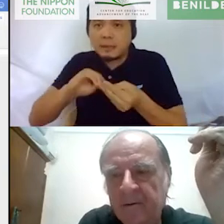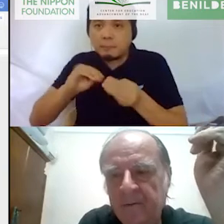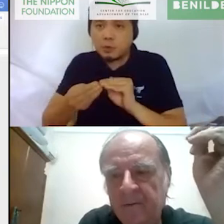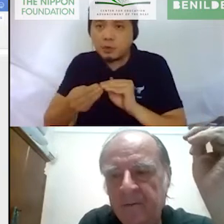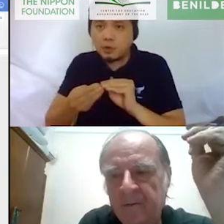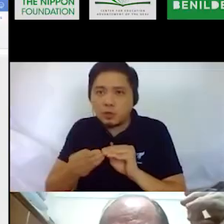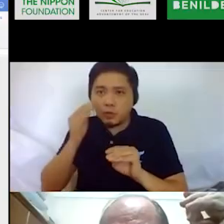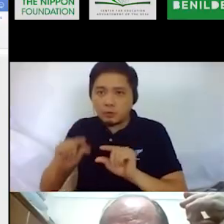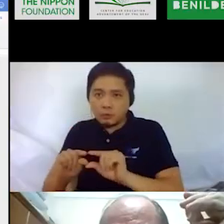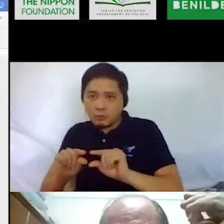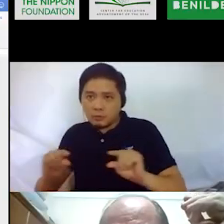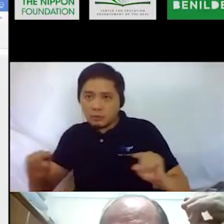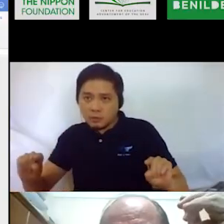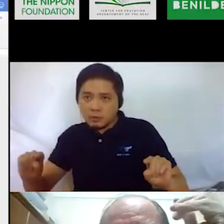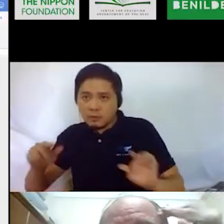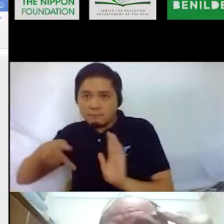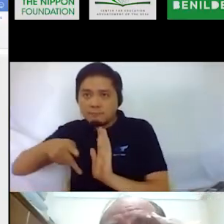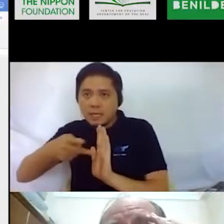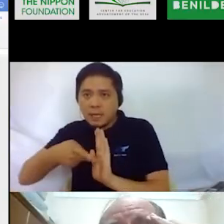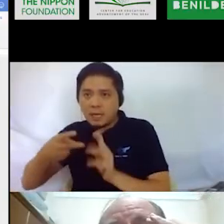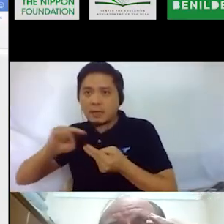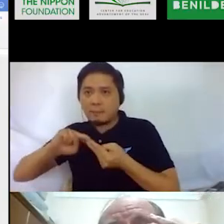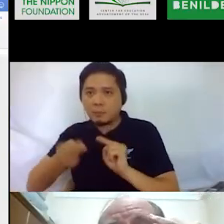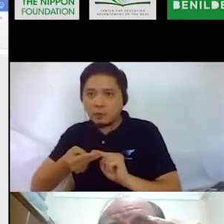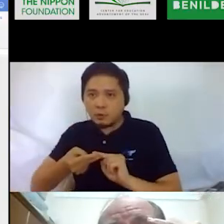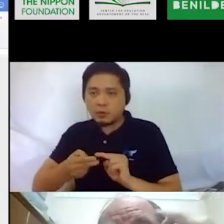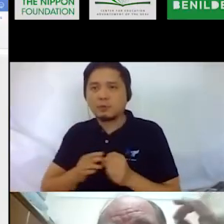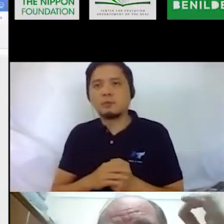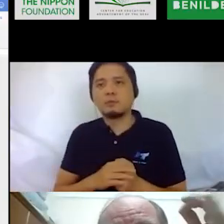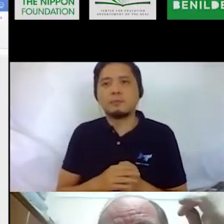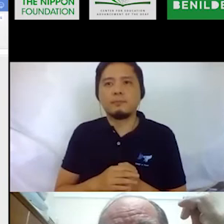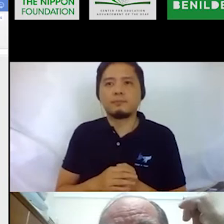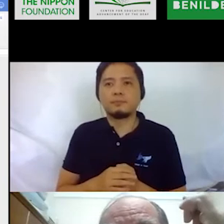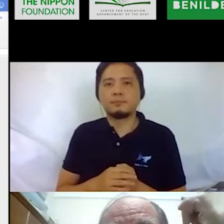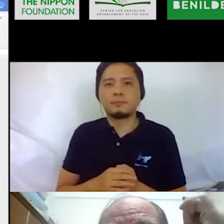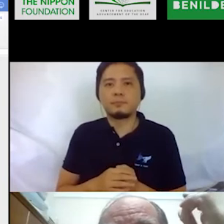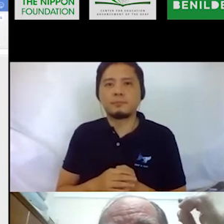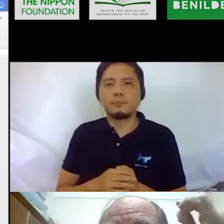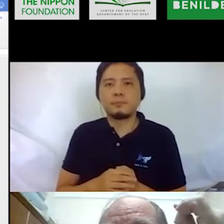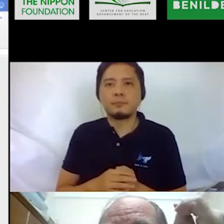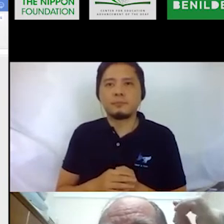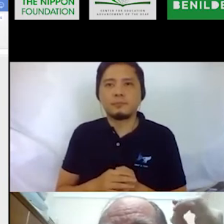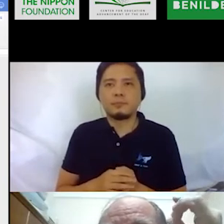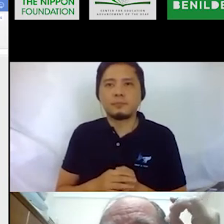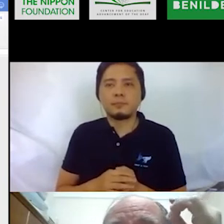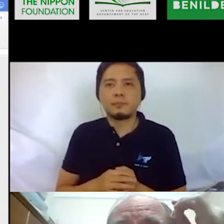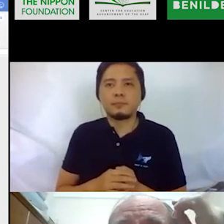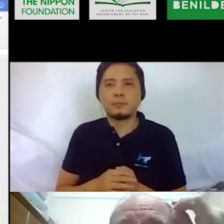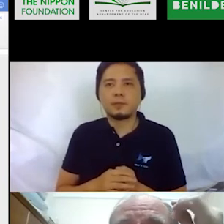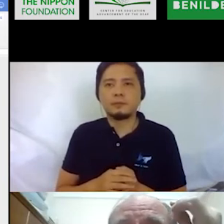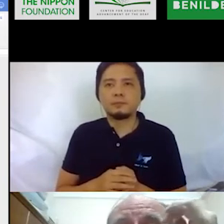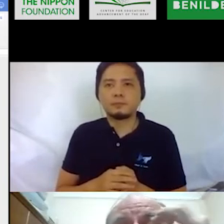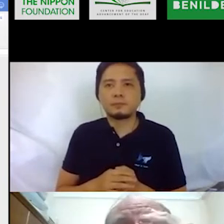And there will be some pages before these lessons, but those will be in what we